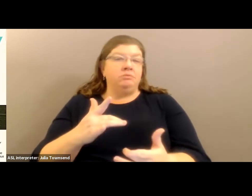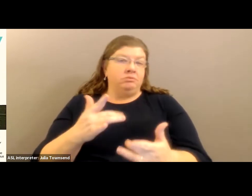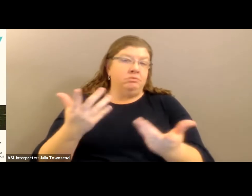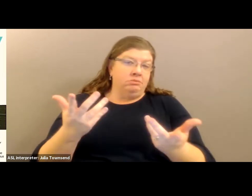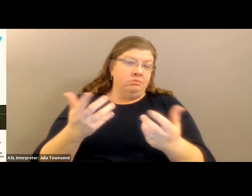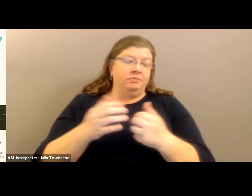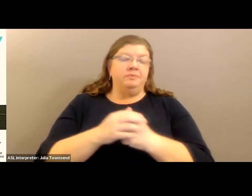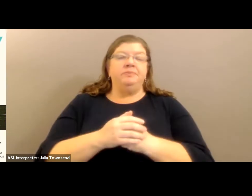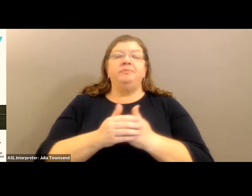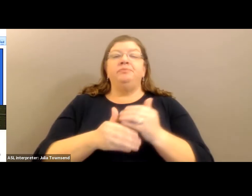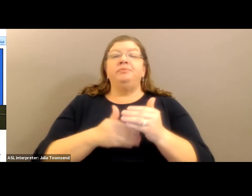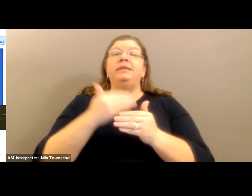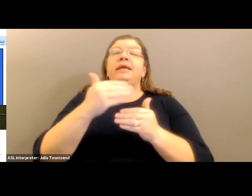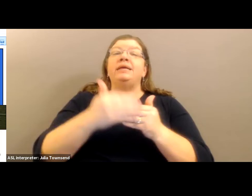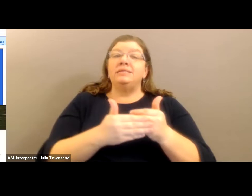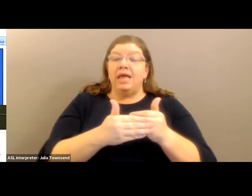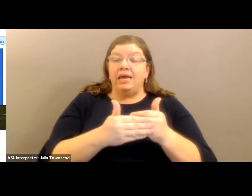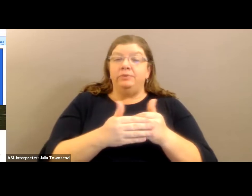Next slide.